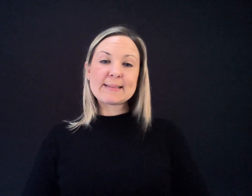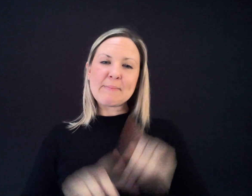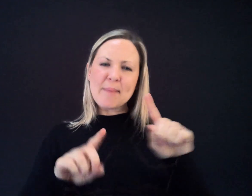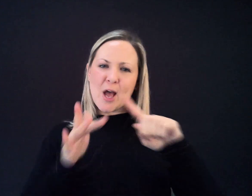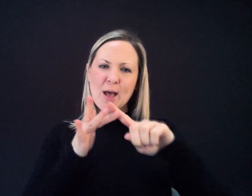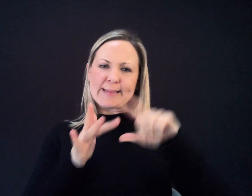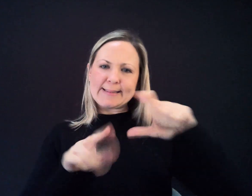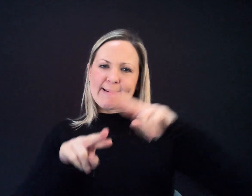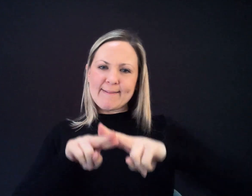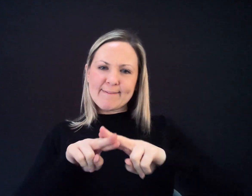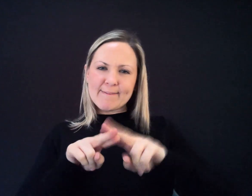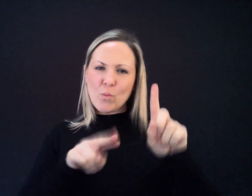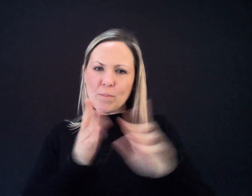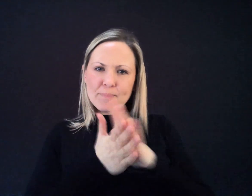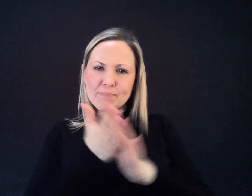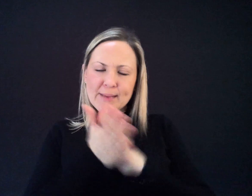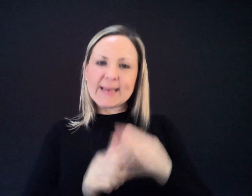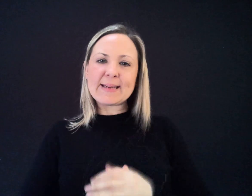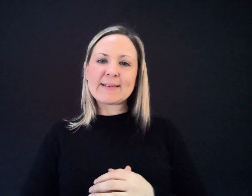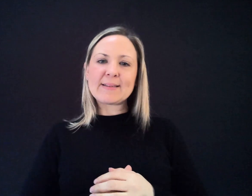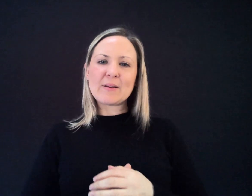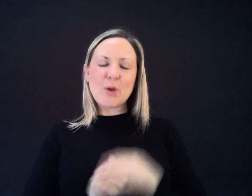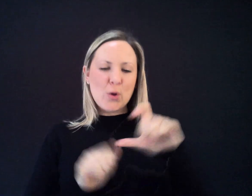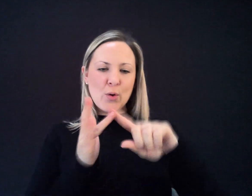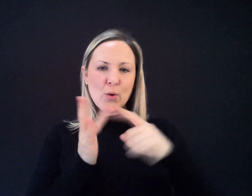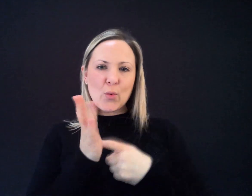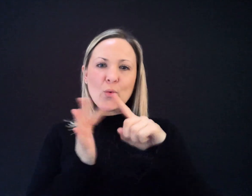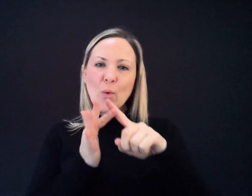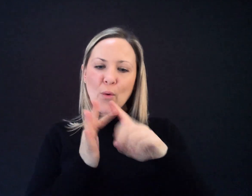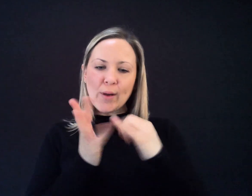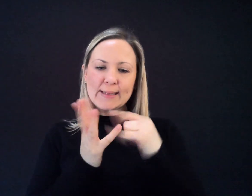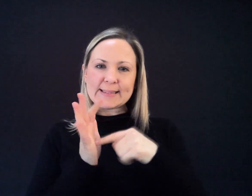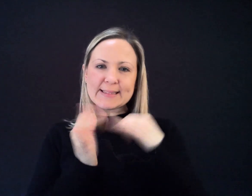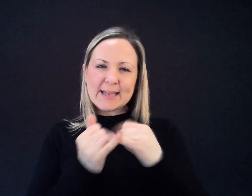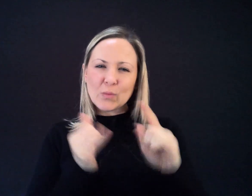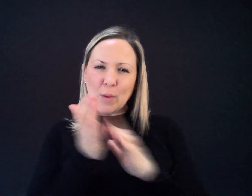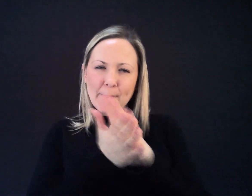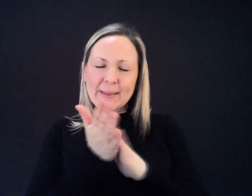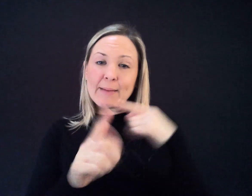ICF? What are core sets? And why is this so very important?